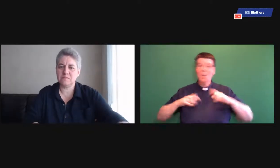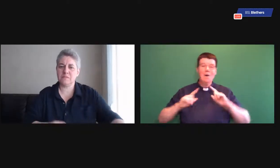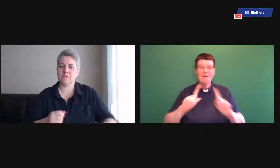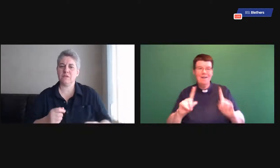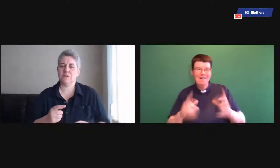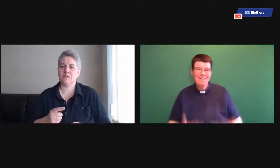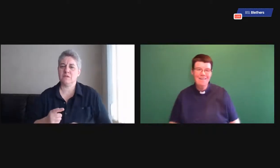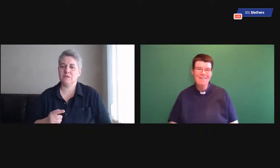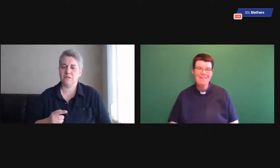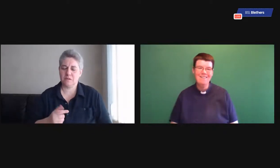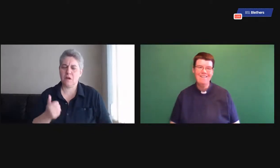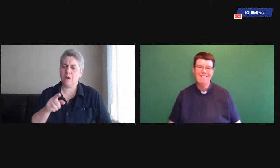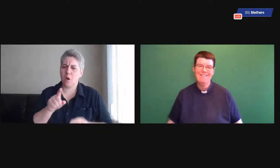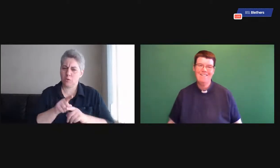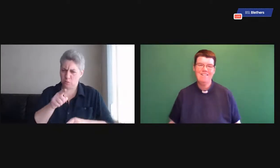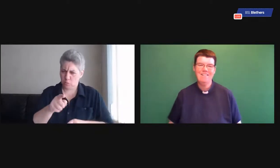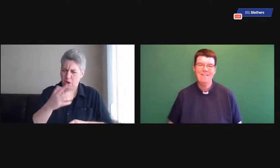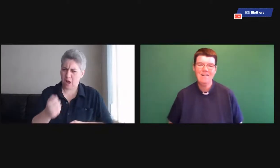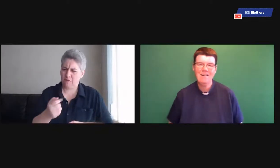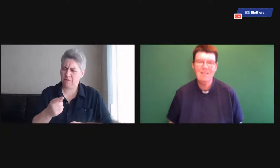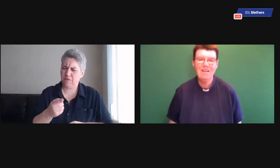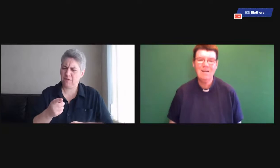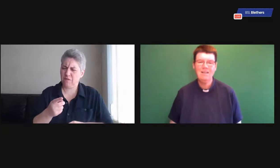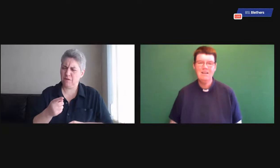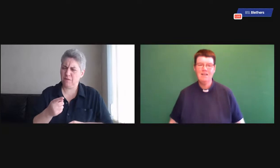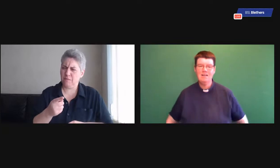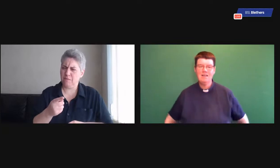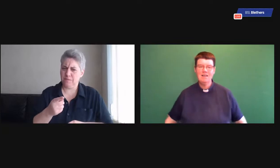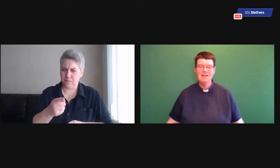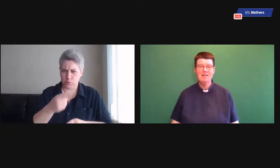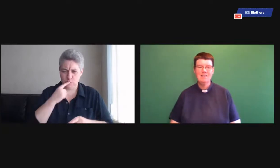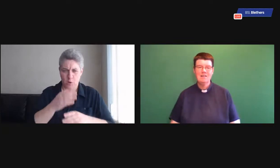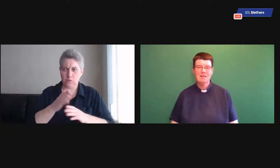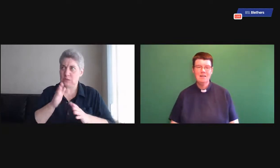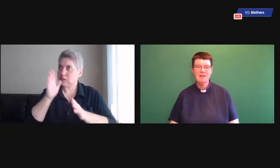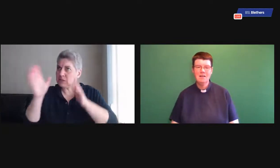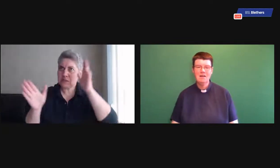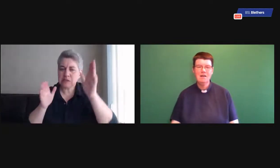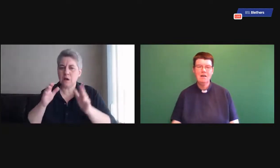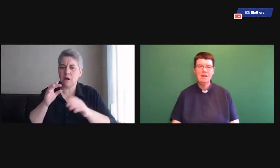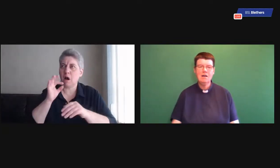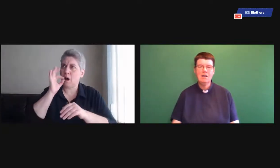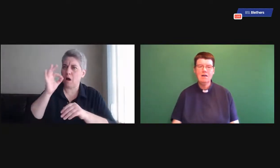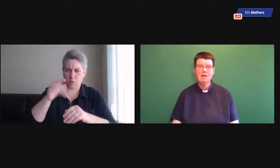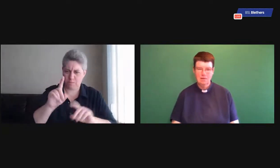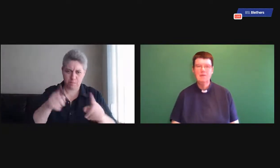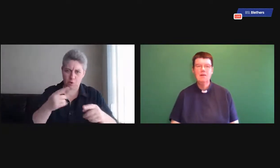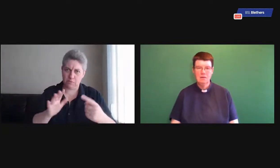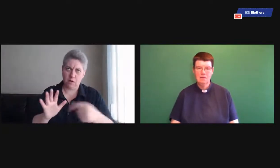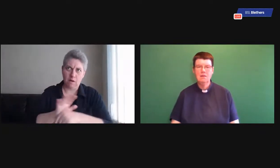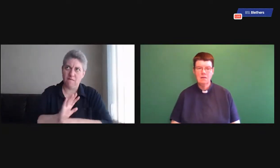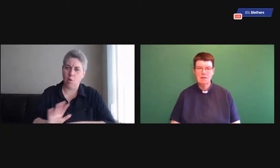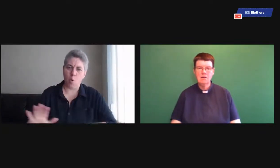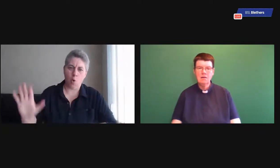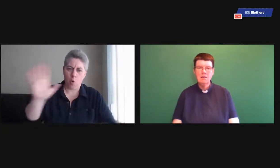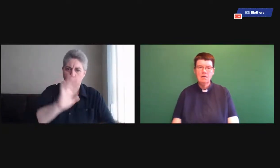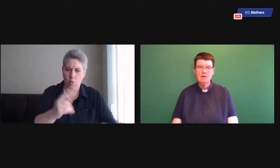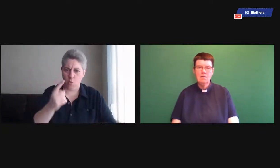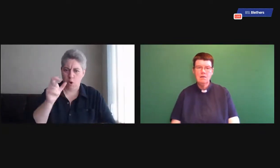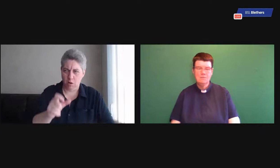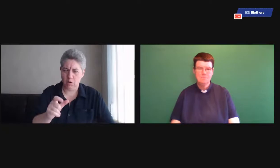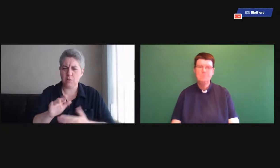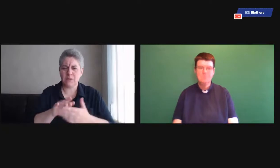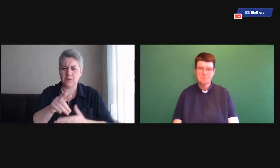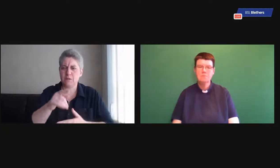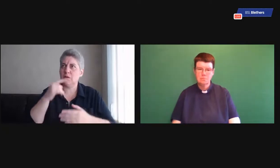that movement and that excitement. So I always go there with lots of visual activities and fun things to do. I